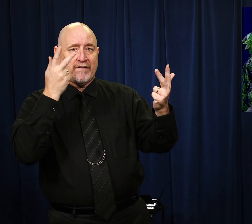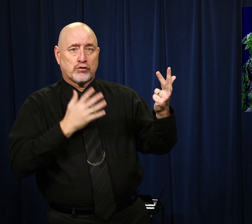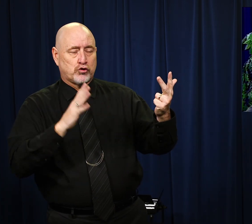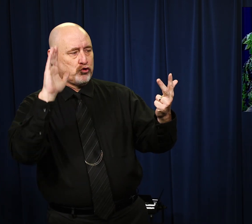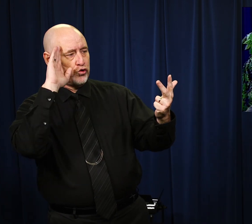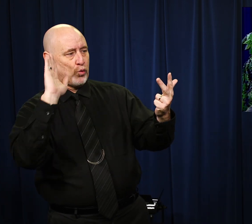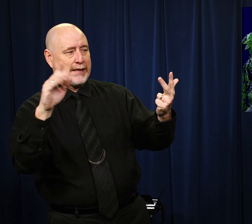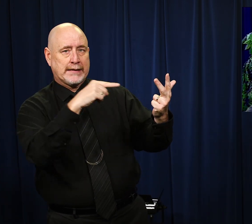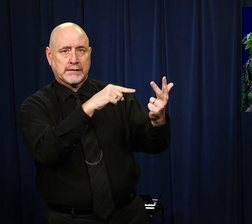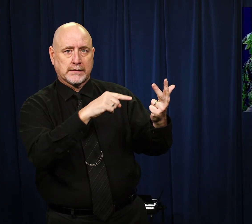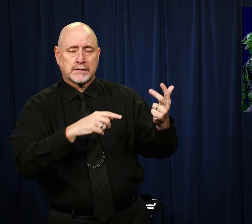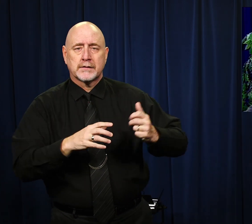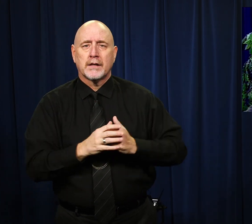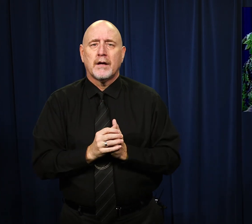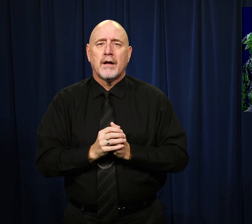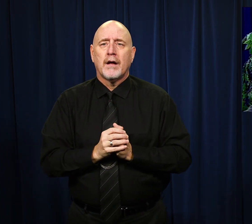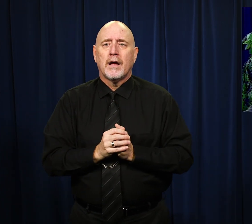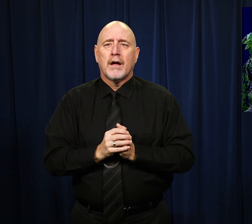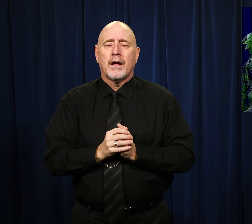strangers.